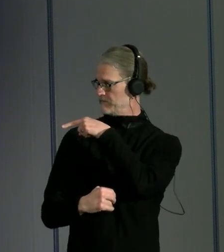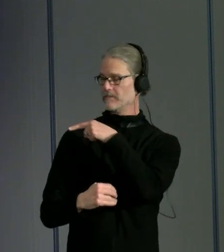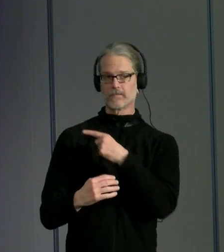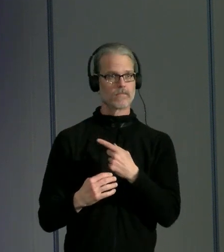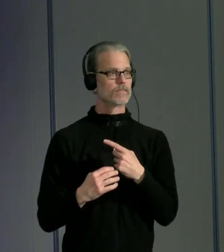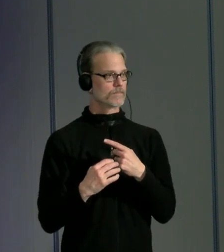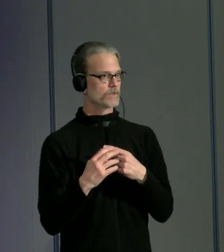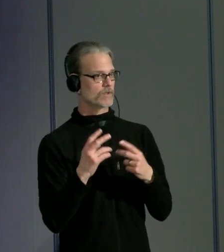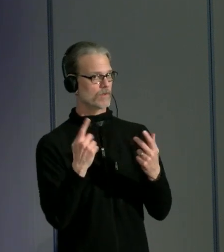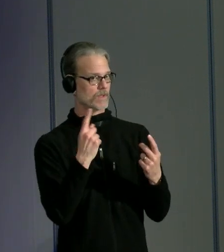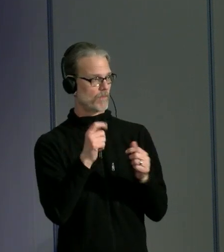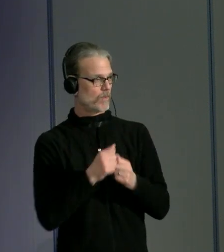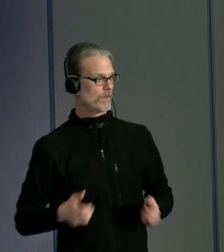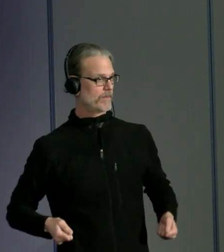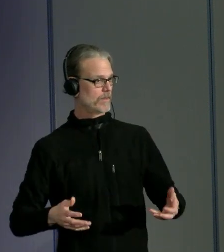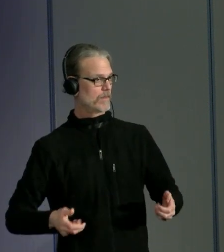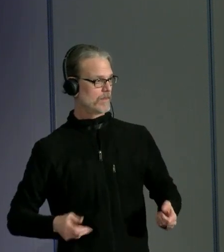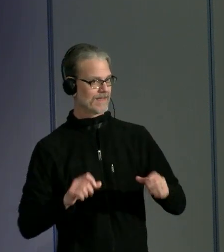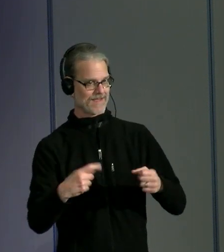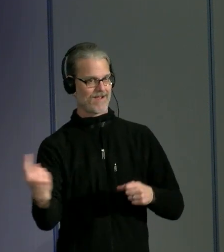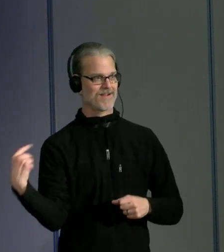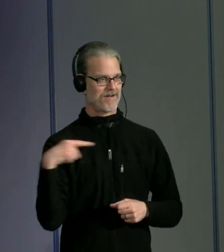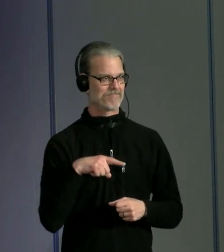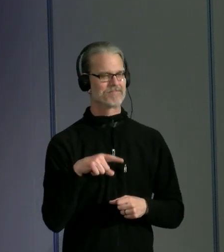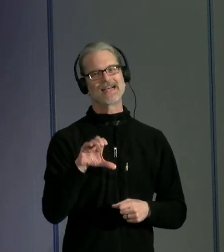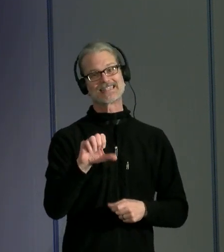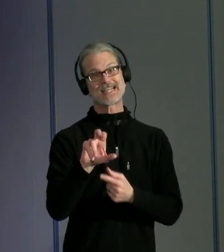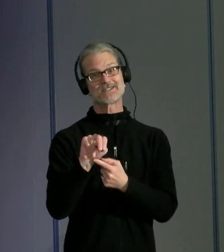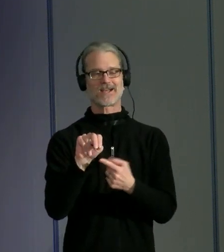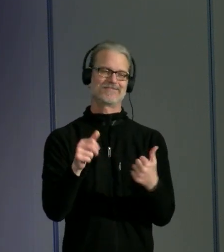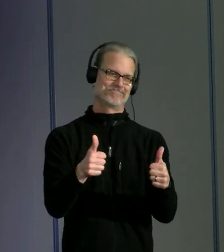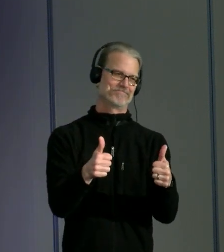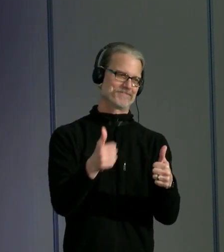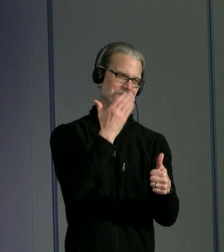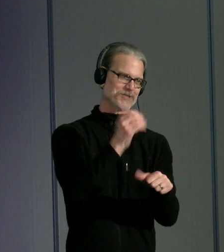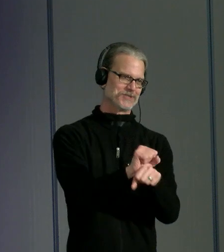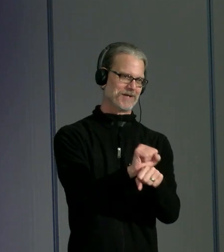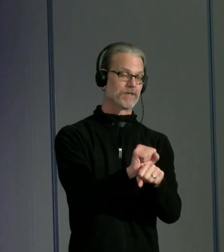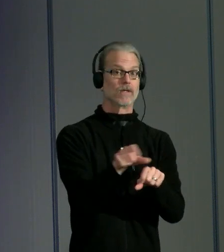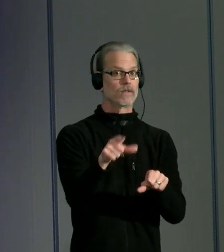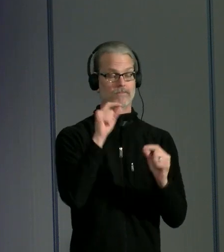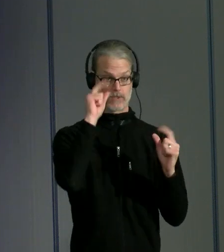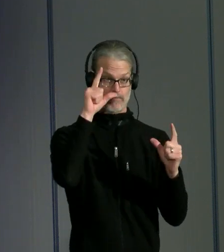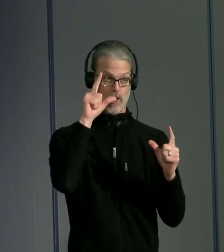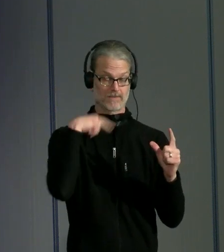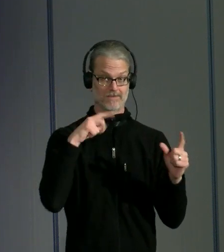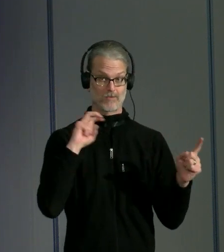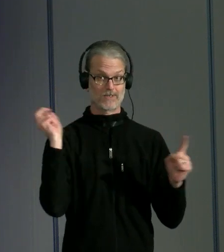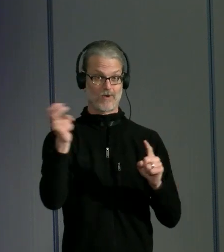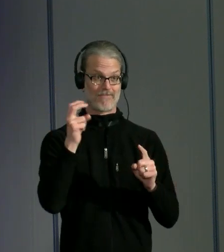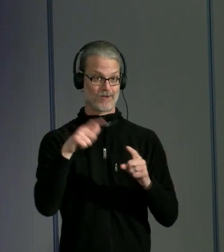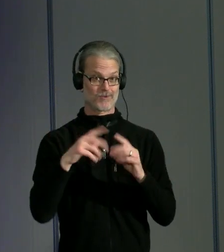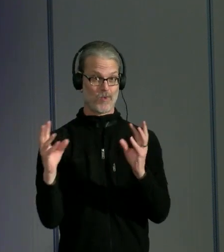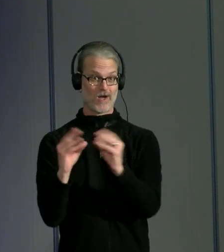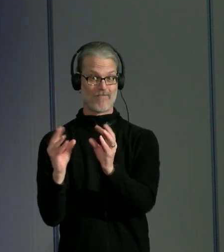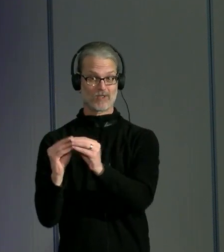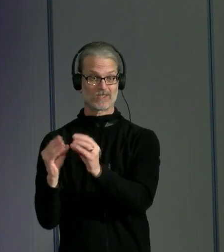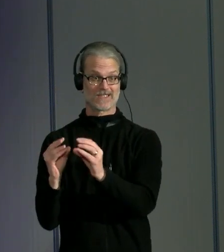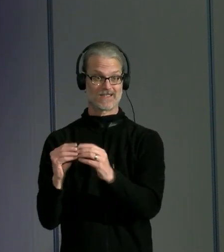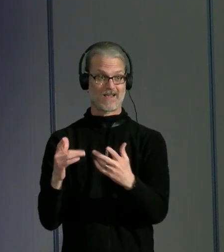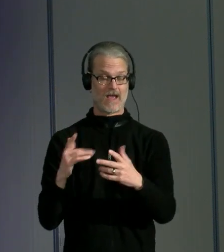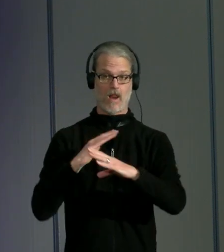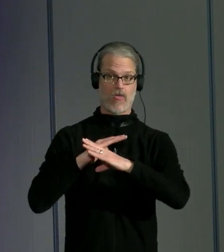get up here. CSUN does a really good job of that. You'd be surprised that we travel to conferences and things are